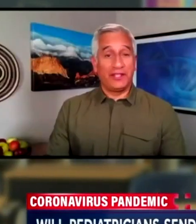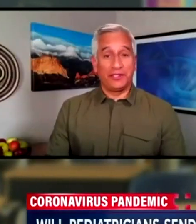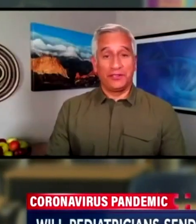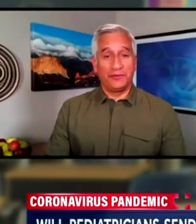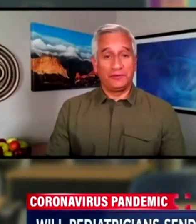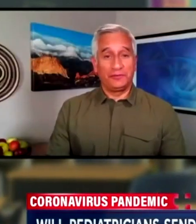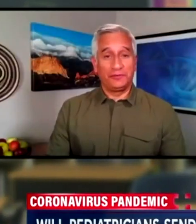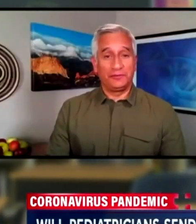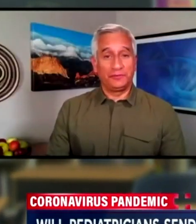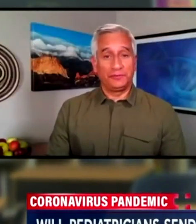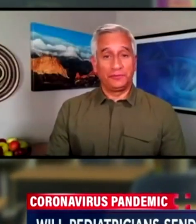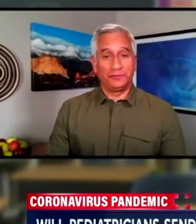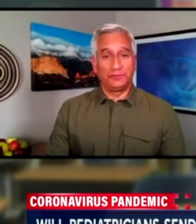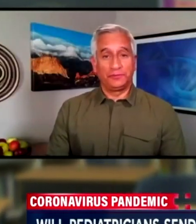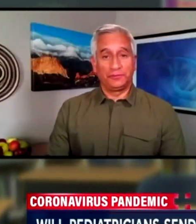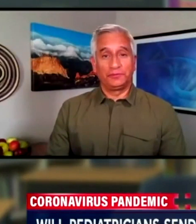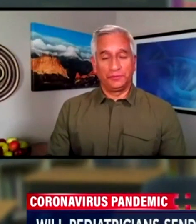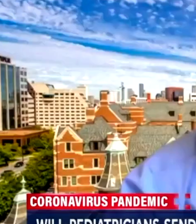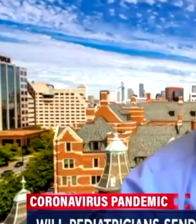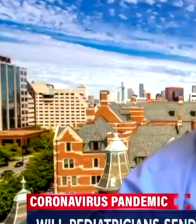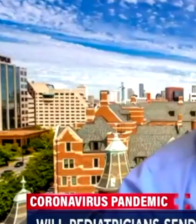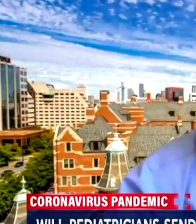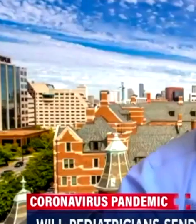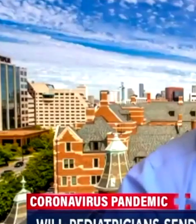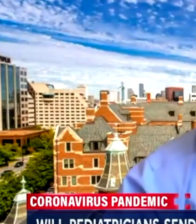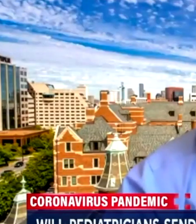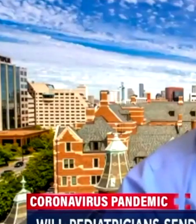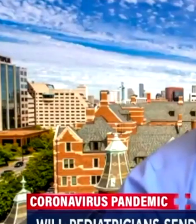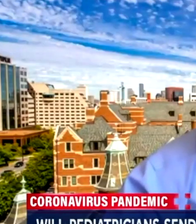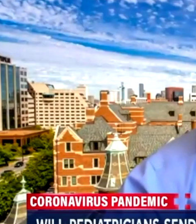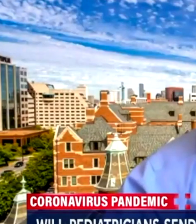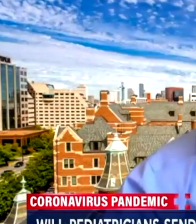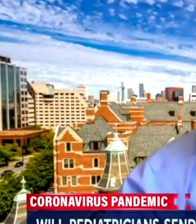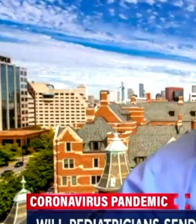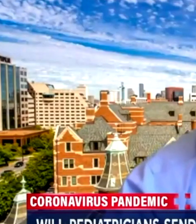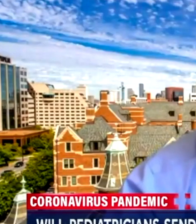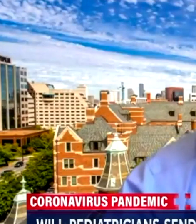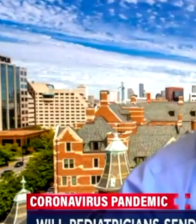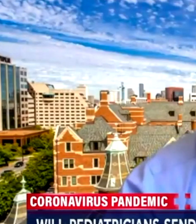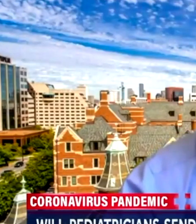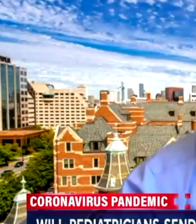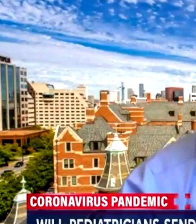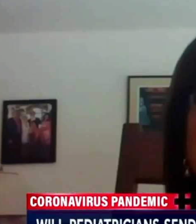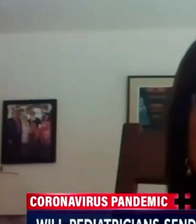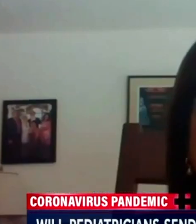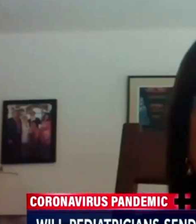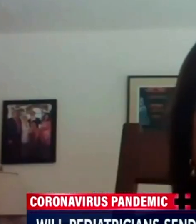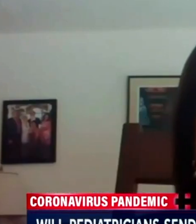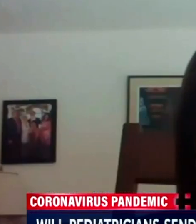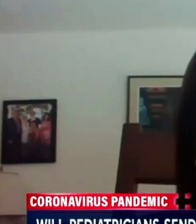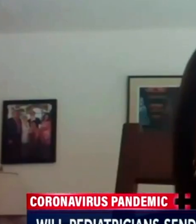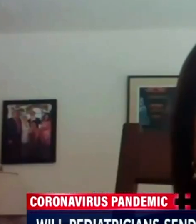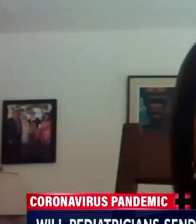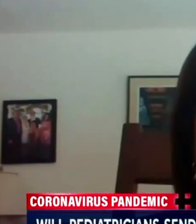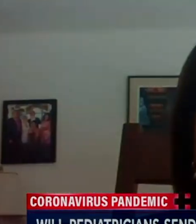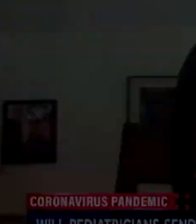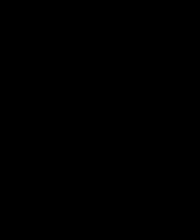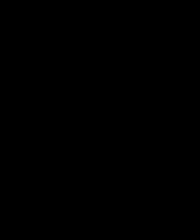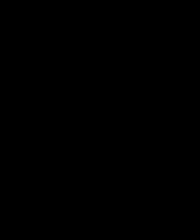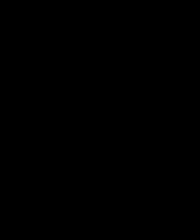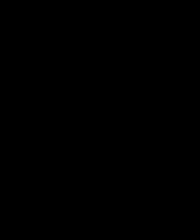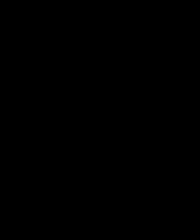hesitation. Without a hesitation, yes. I have no concerns about sending my child to school in the fall. I would let my kids go back to